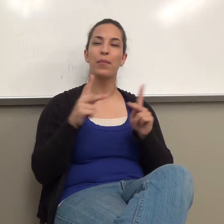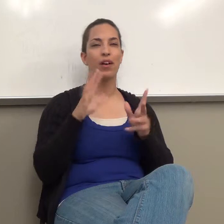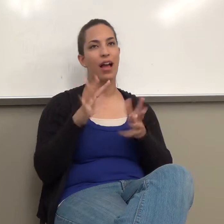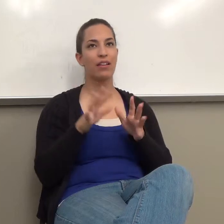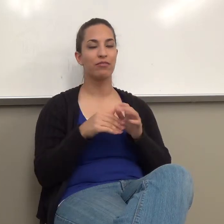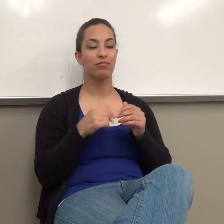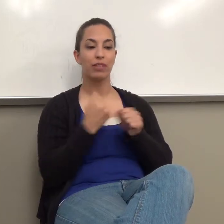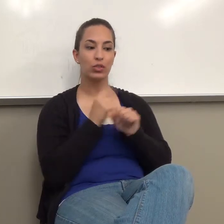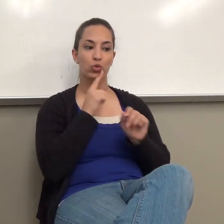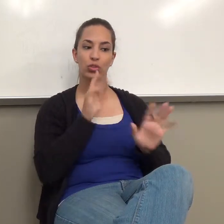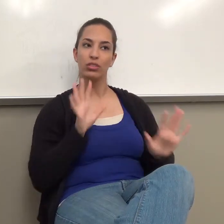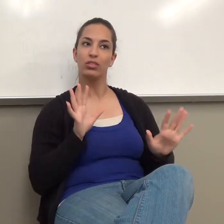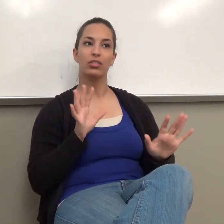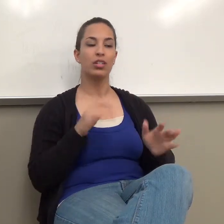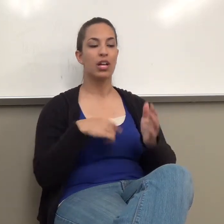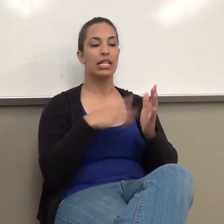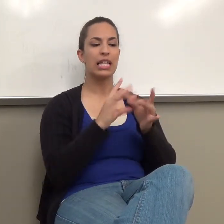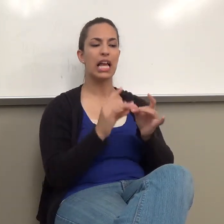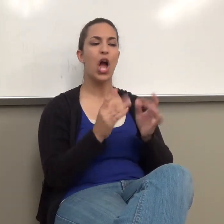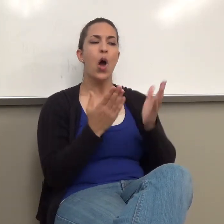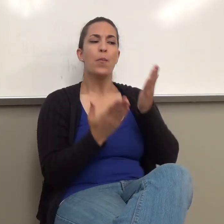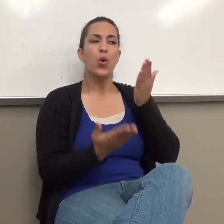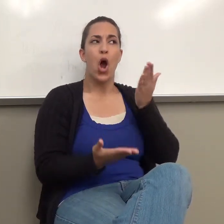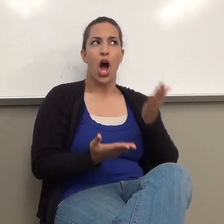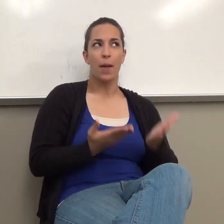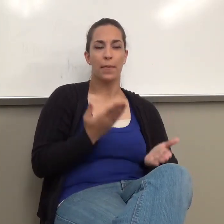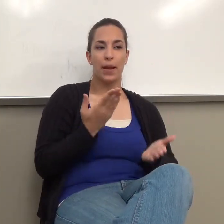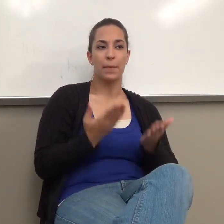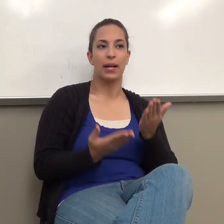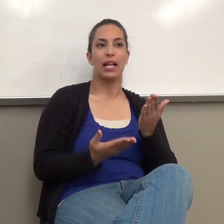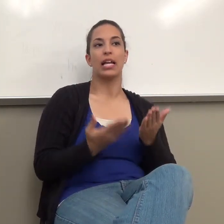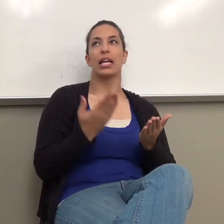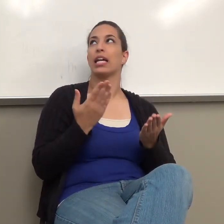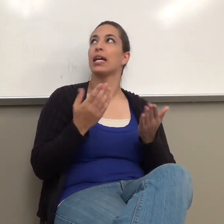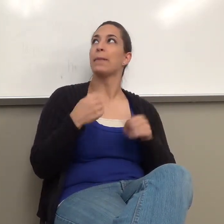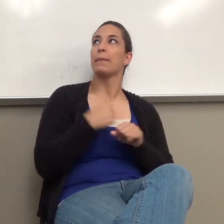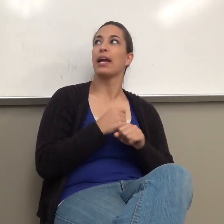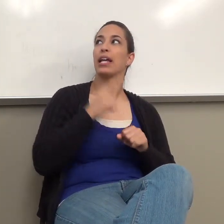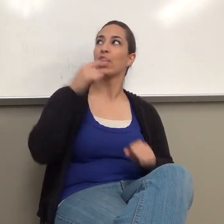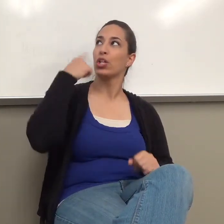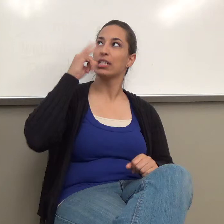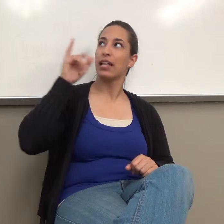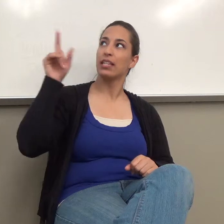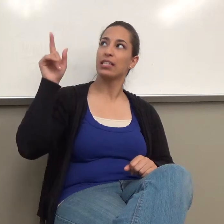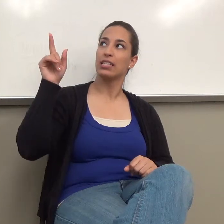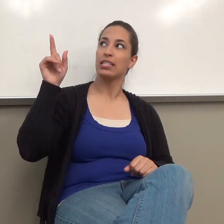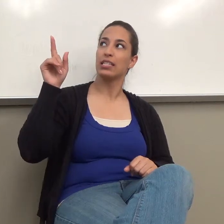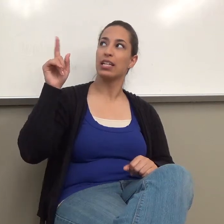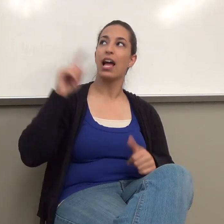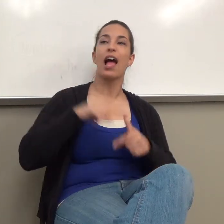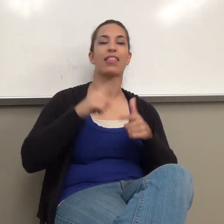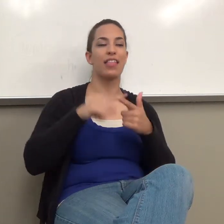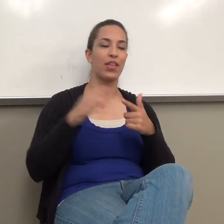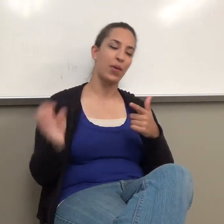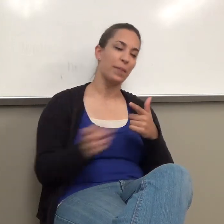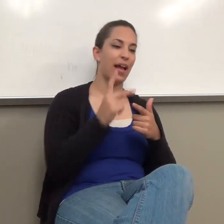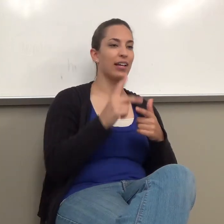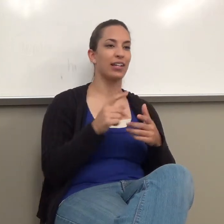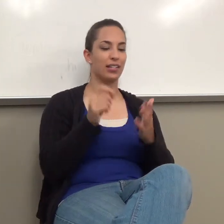saying, probably made an outline that looks like this, but then they went back in and made this